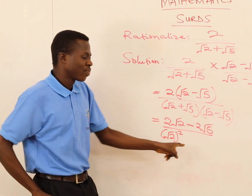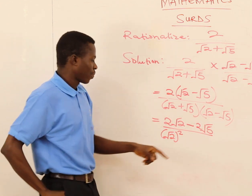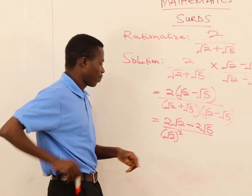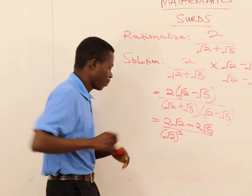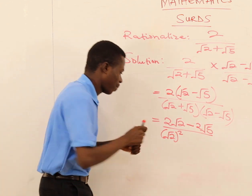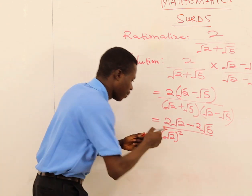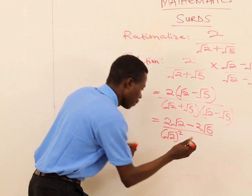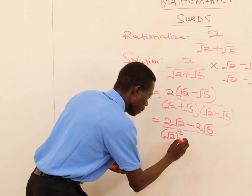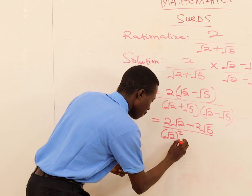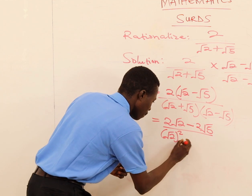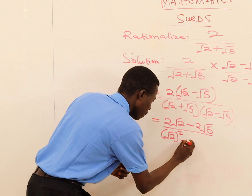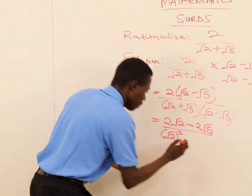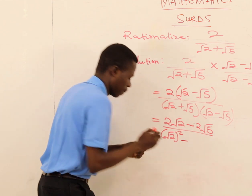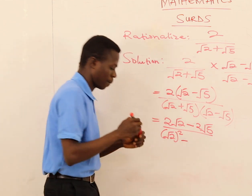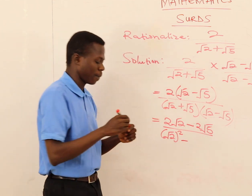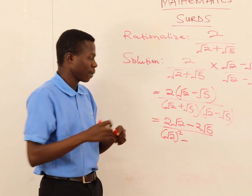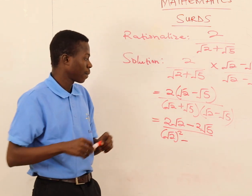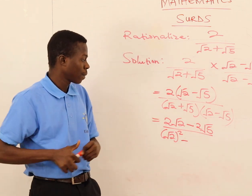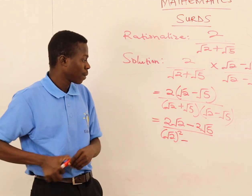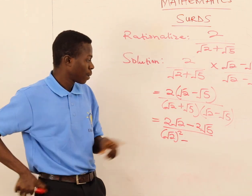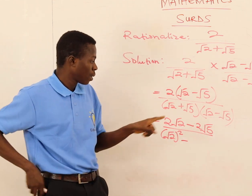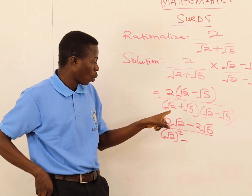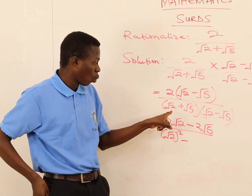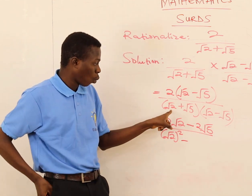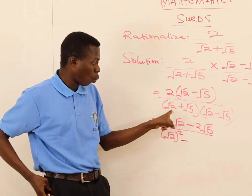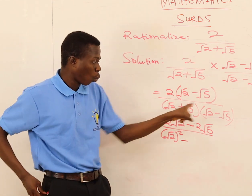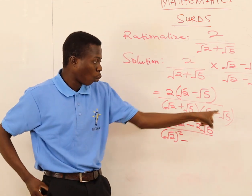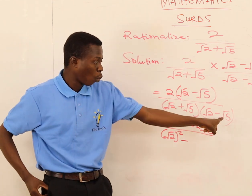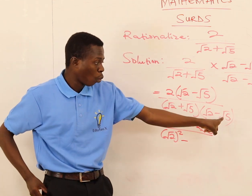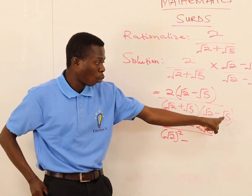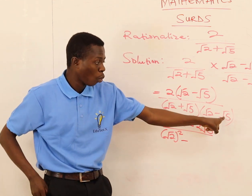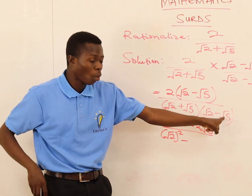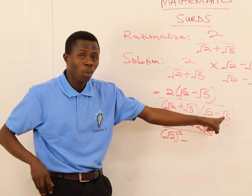minus. So minus square root 5 is going to give us minus.